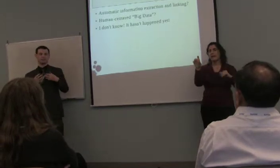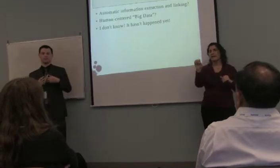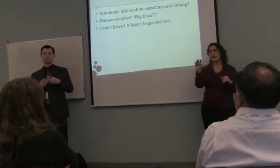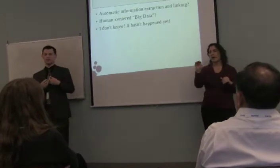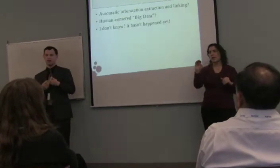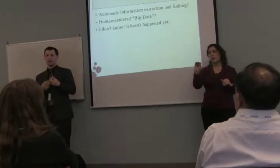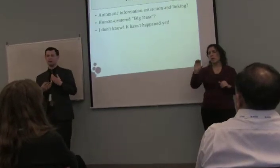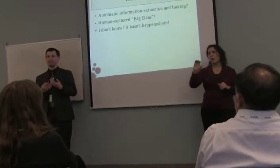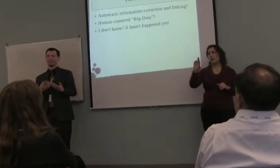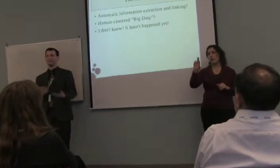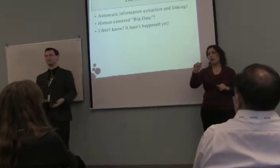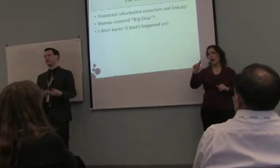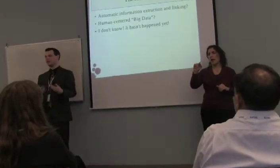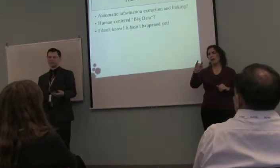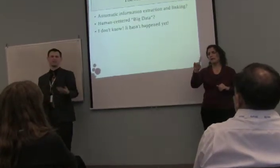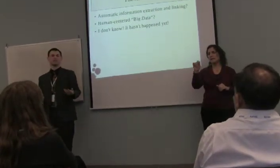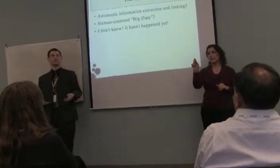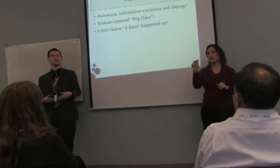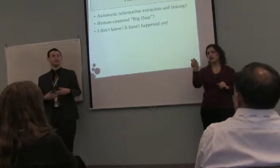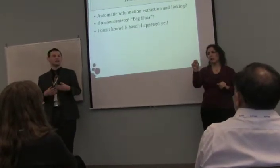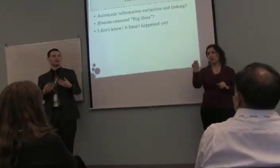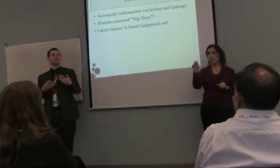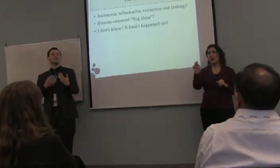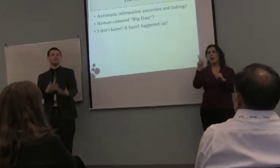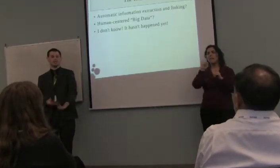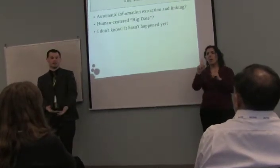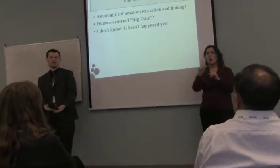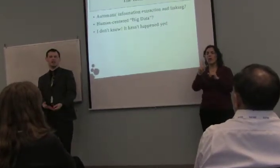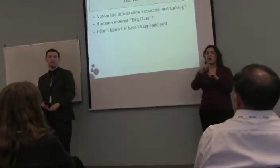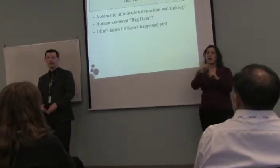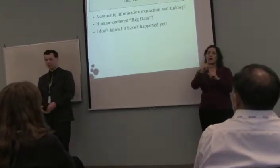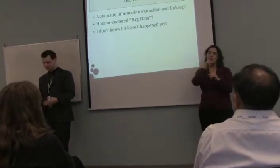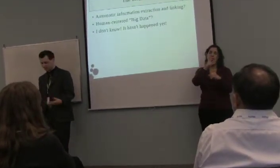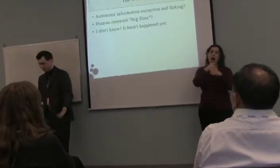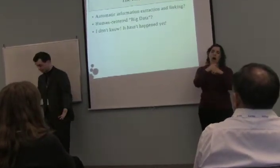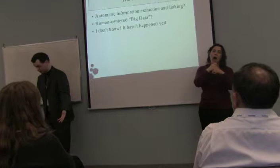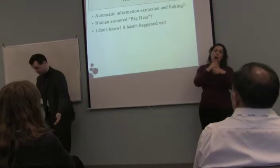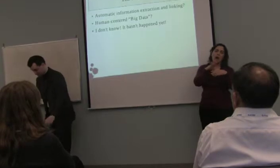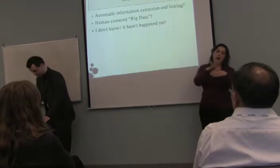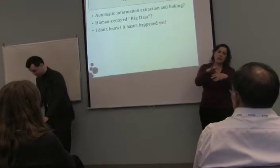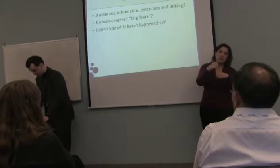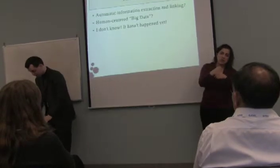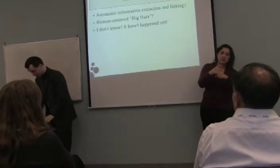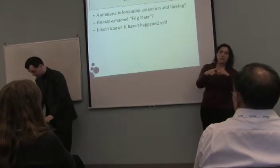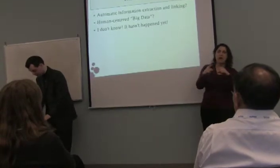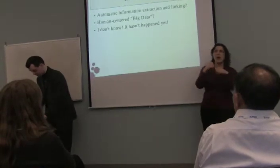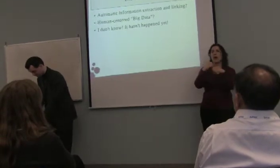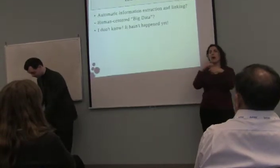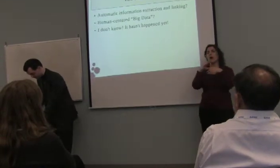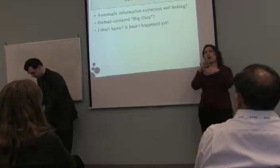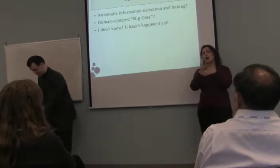content, not content generation, but content addition to this work.